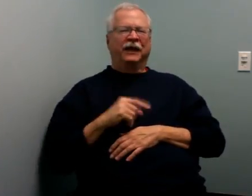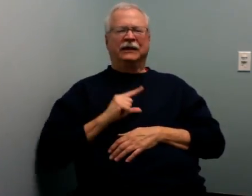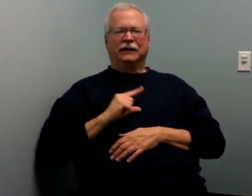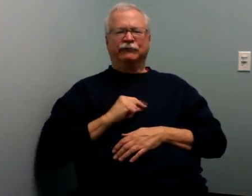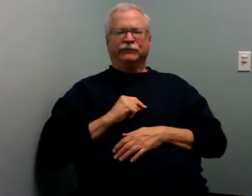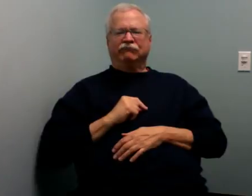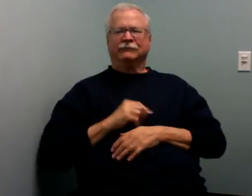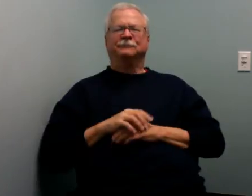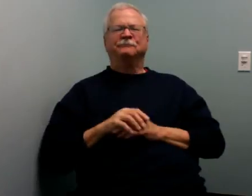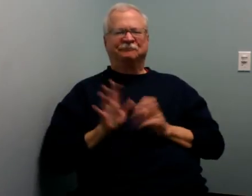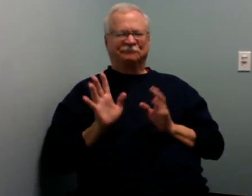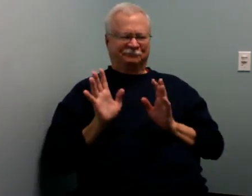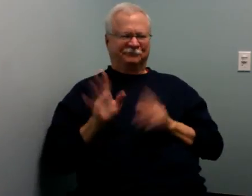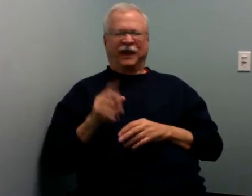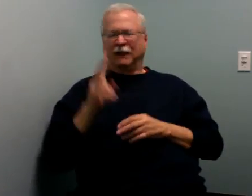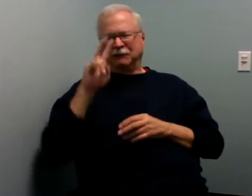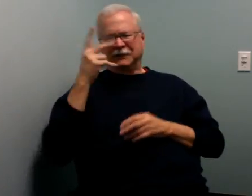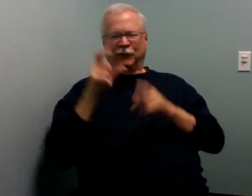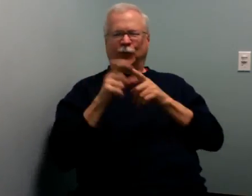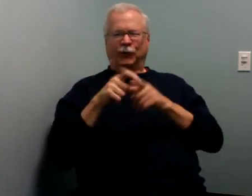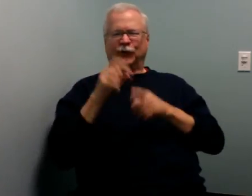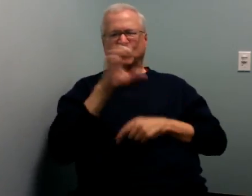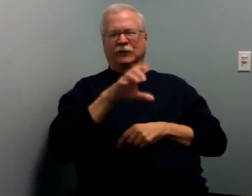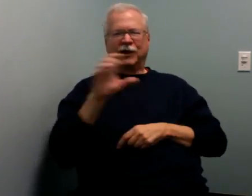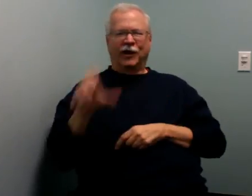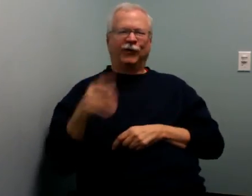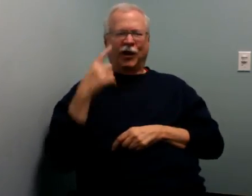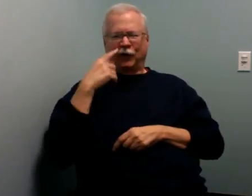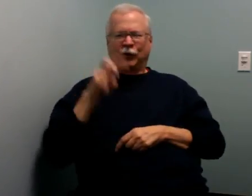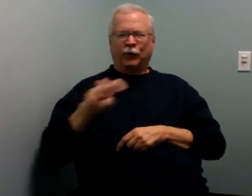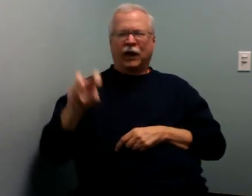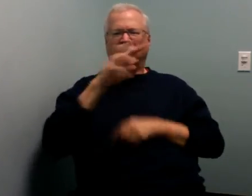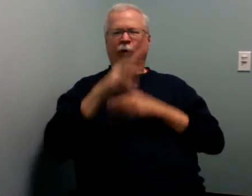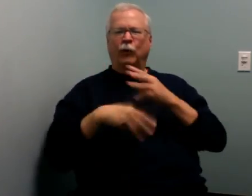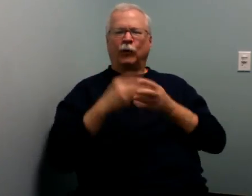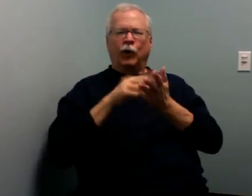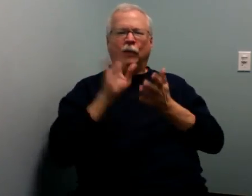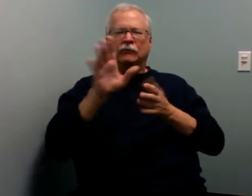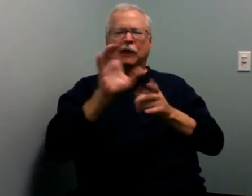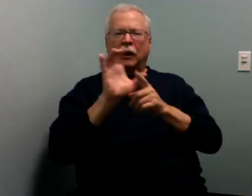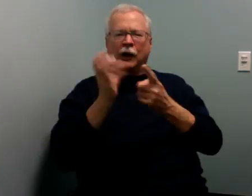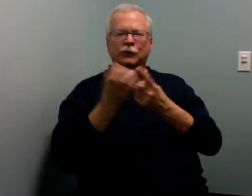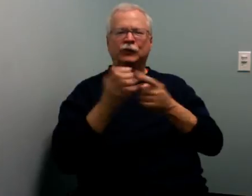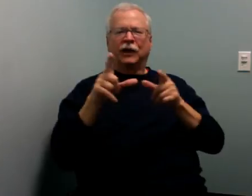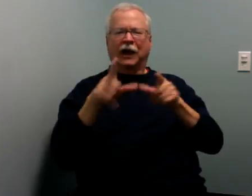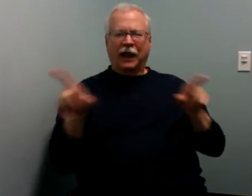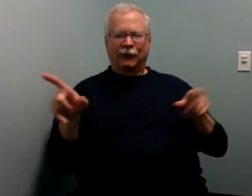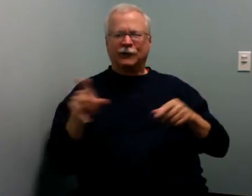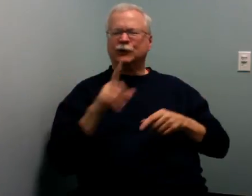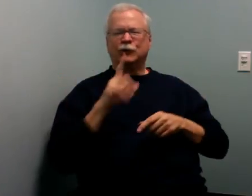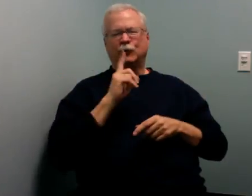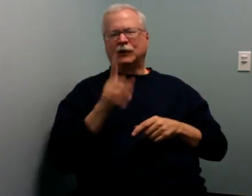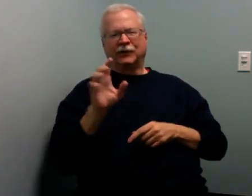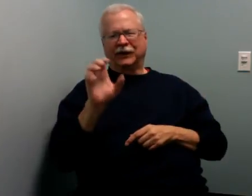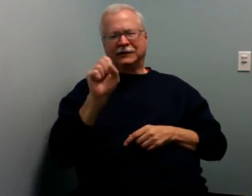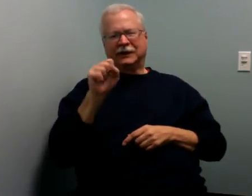you would be going to visit. Oh, I was so embarrassed. So that's how I found out that the word cross country didn't mean world traveling. You're not learning different